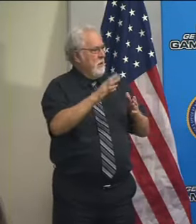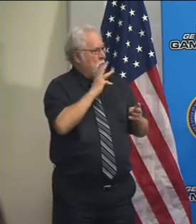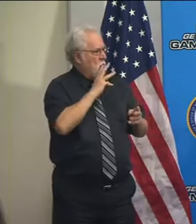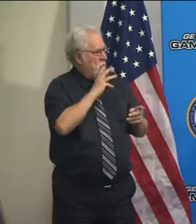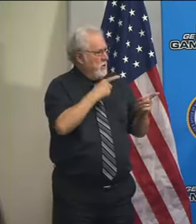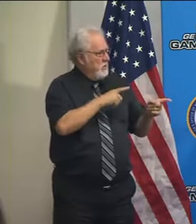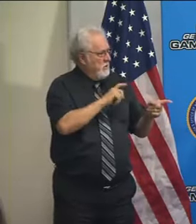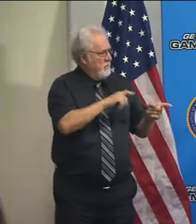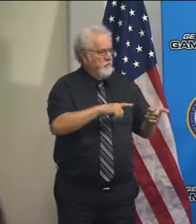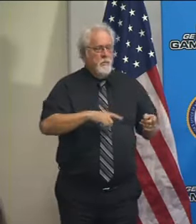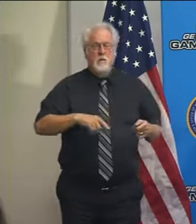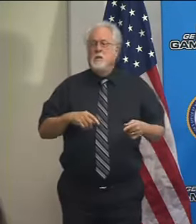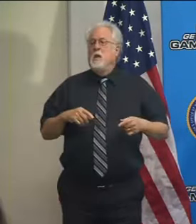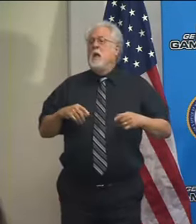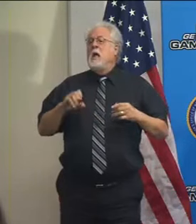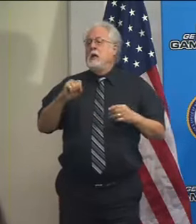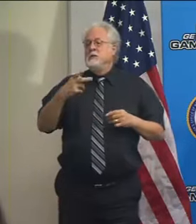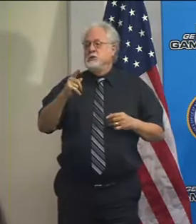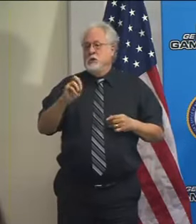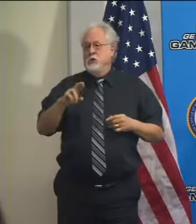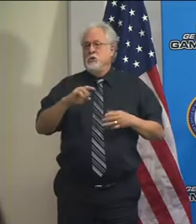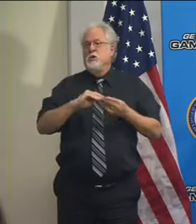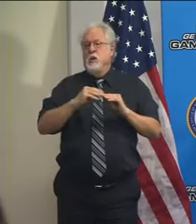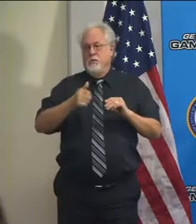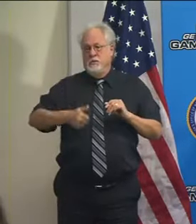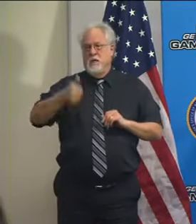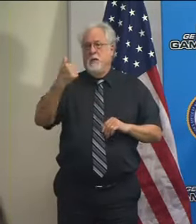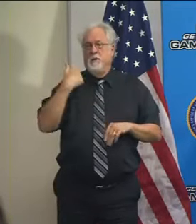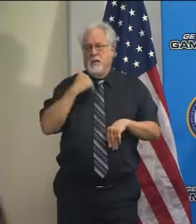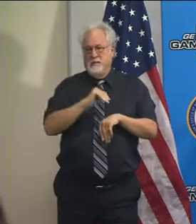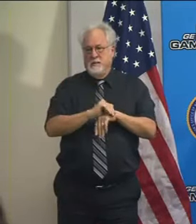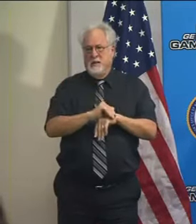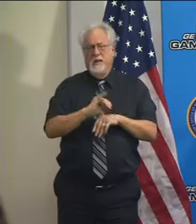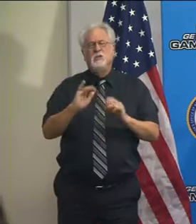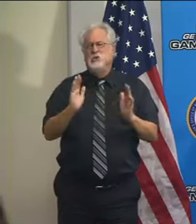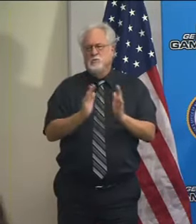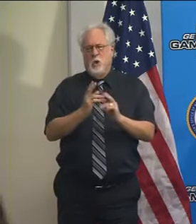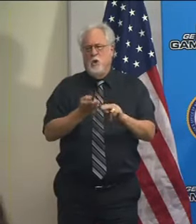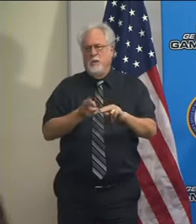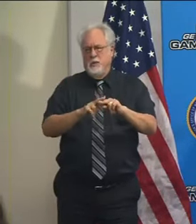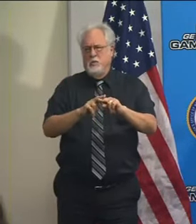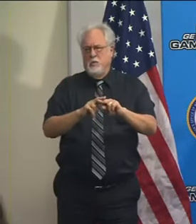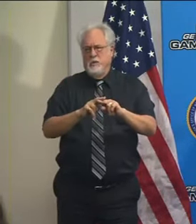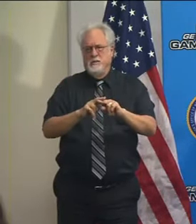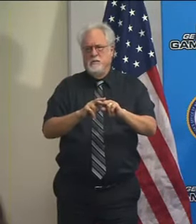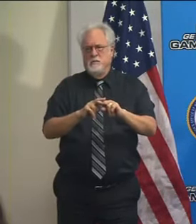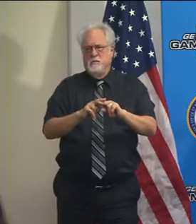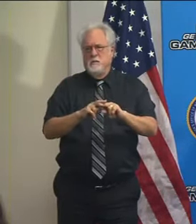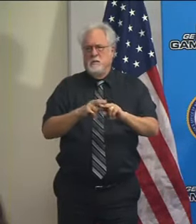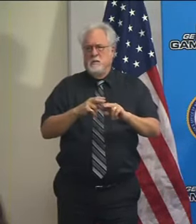Yeah, so the shelter numbers ticked up again last night. That was the smallest increase we've had since